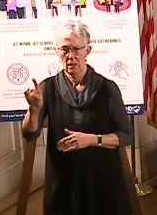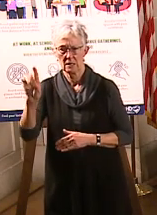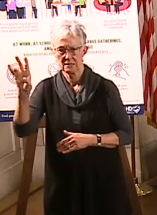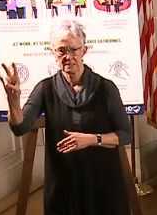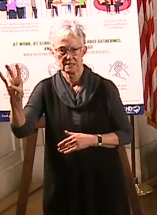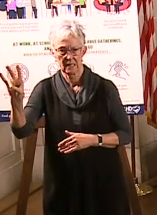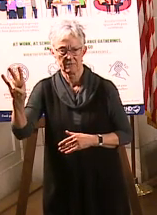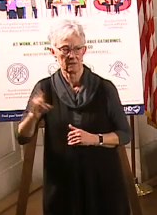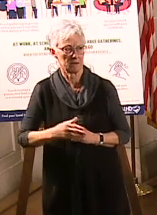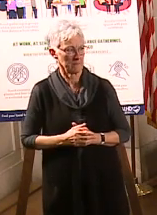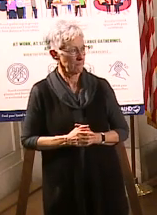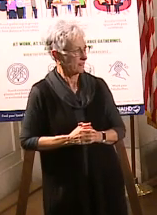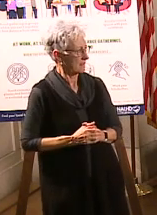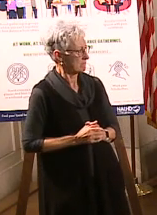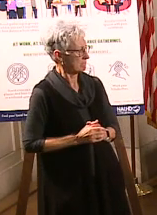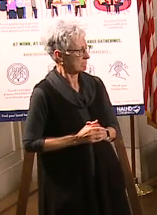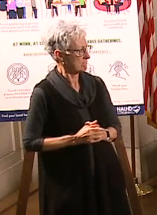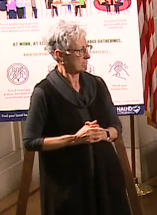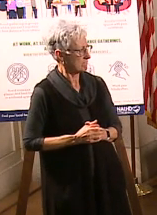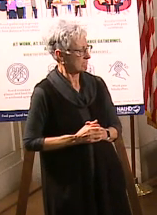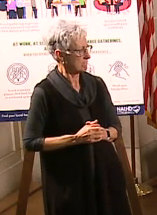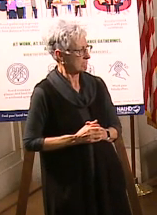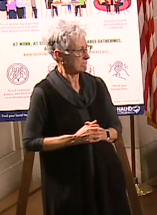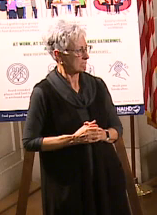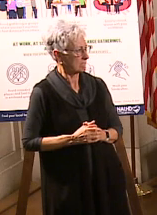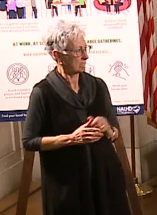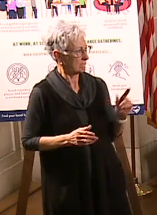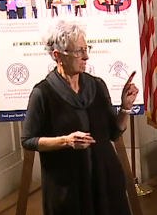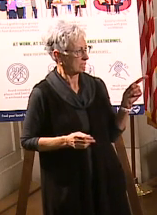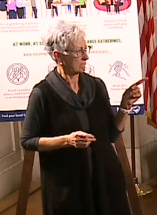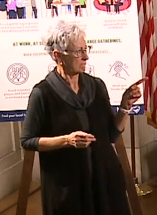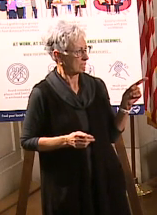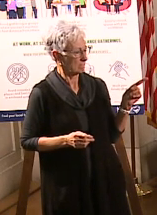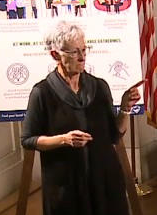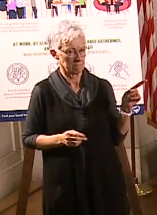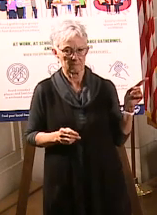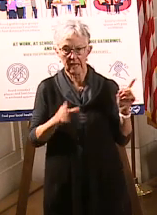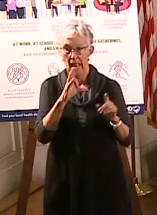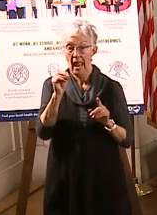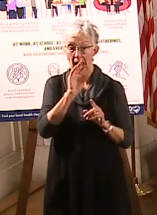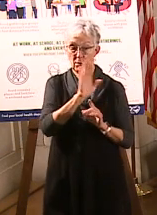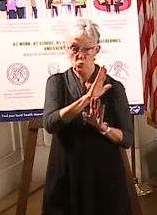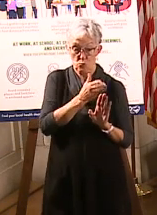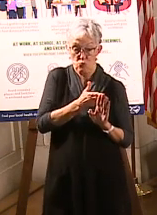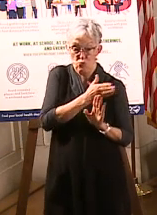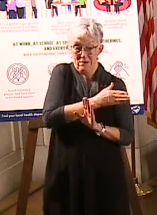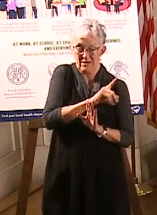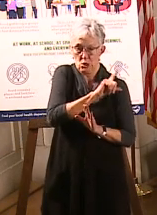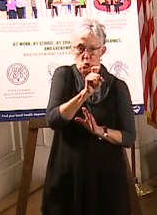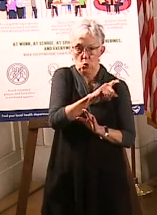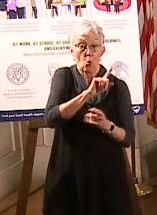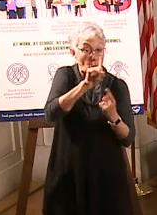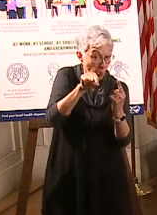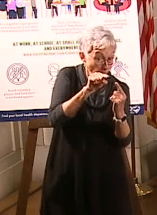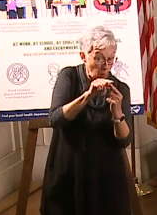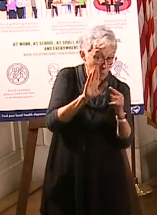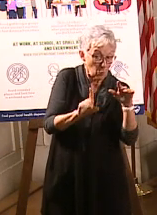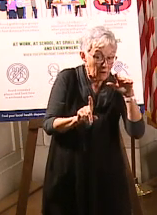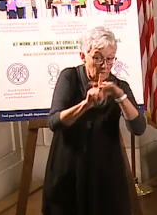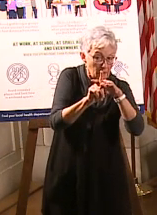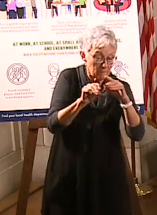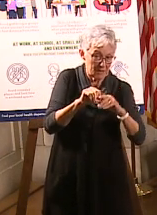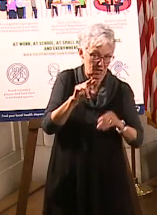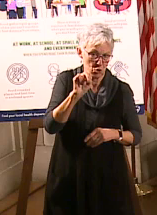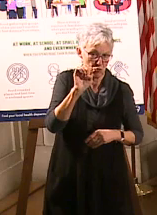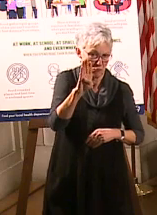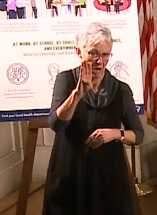think the previous question is, when will it be in Nebraska? I mean, we could almost say with some certainty that it's